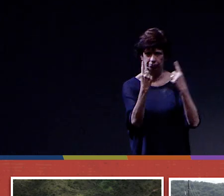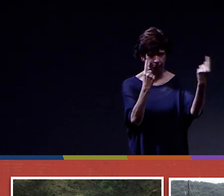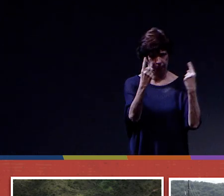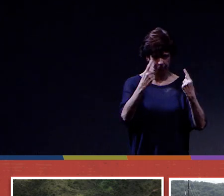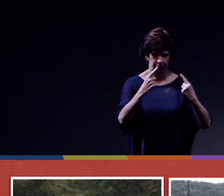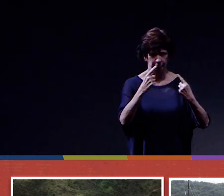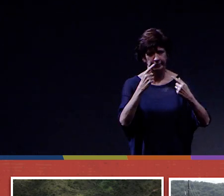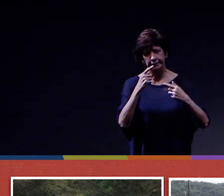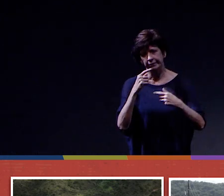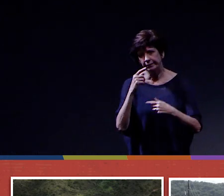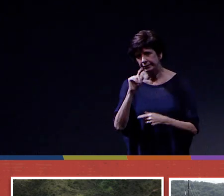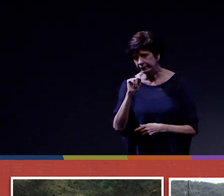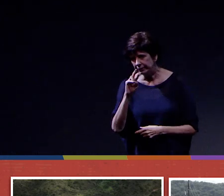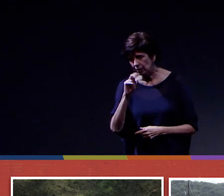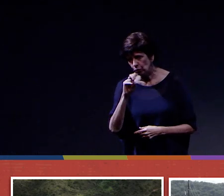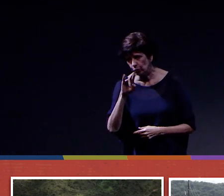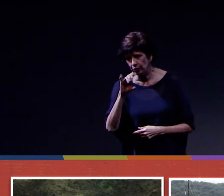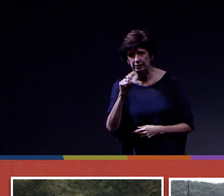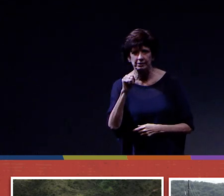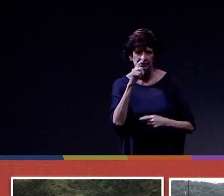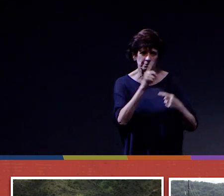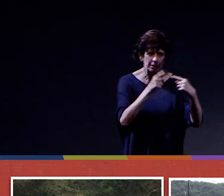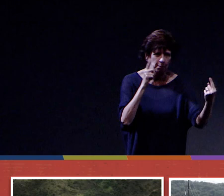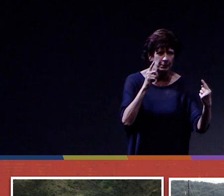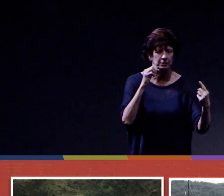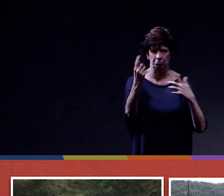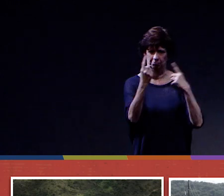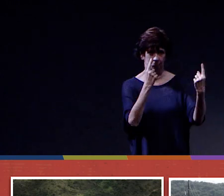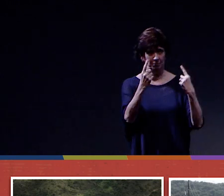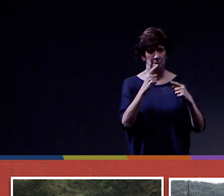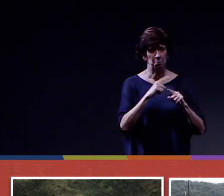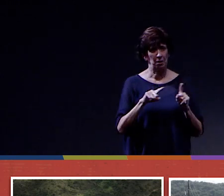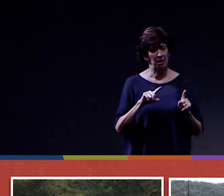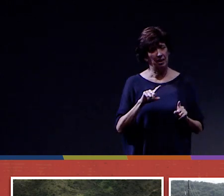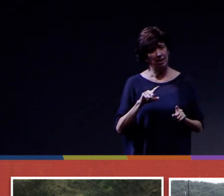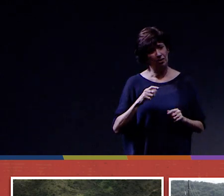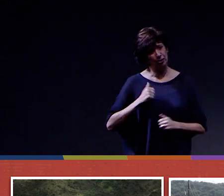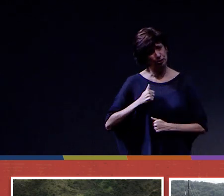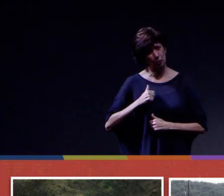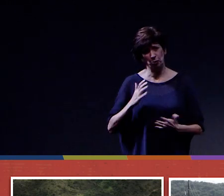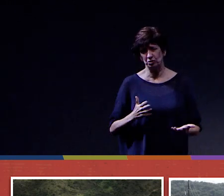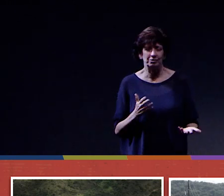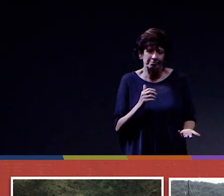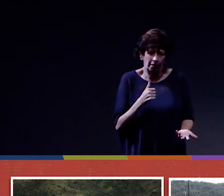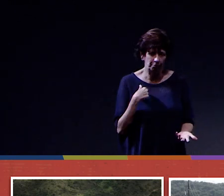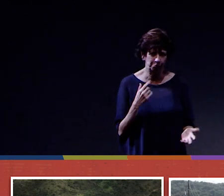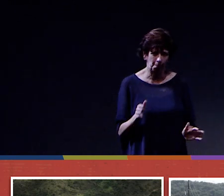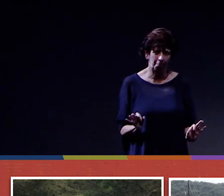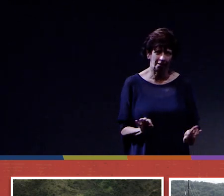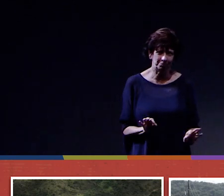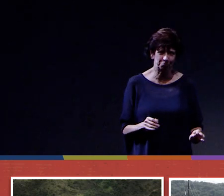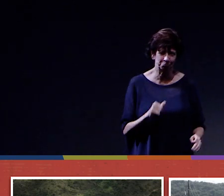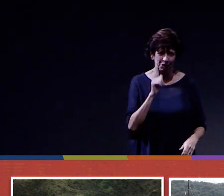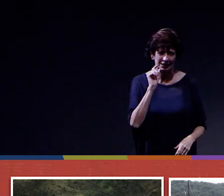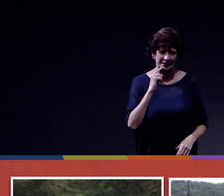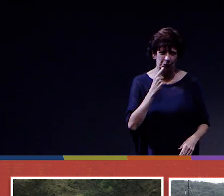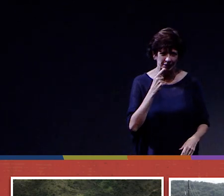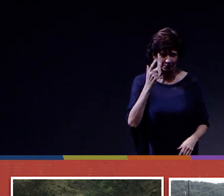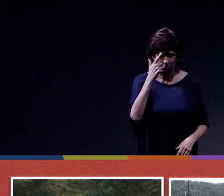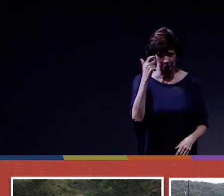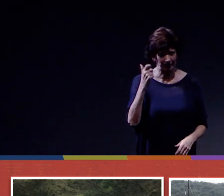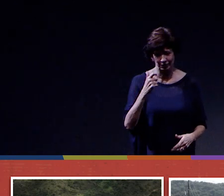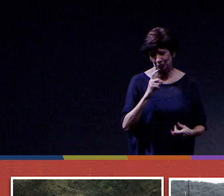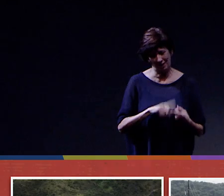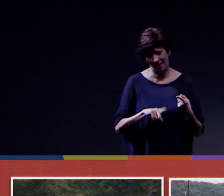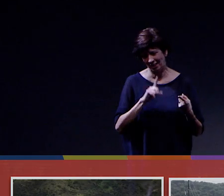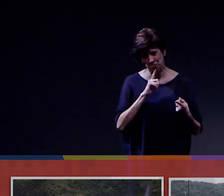and terrorists and so forth. And they found that the soldiers were not taking this seriously because you can't, you know, have